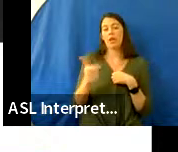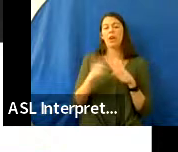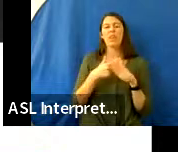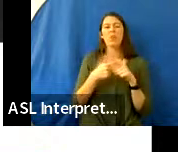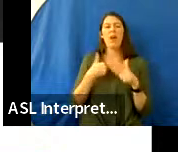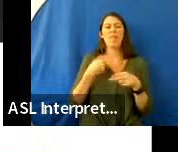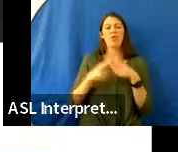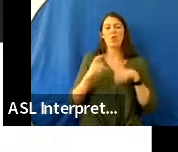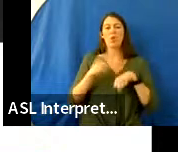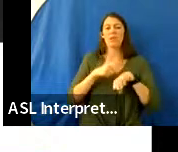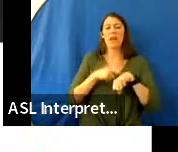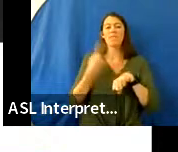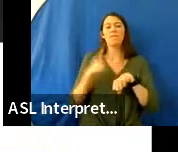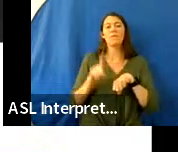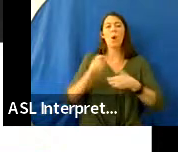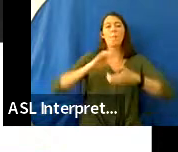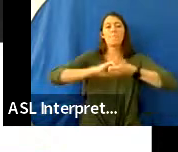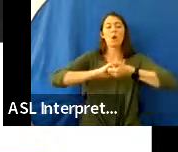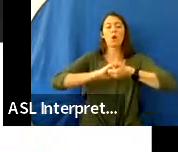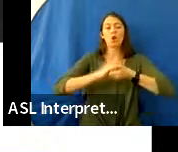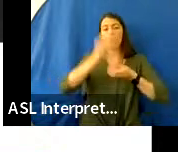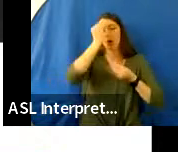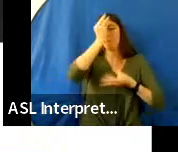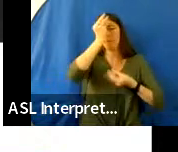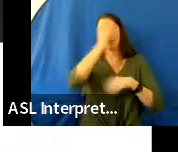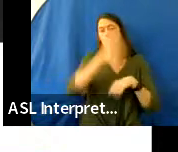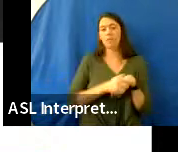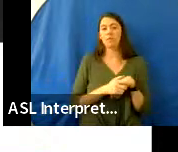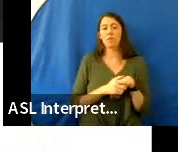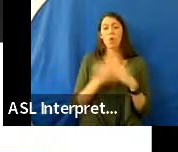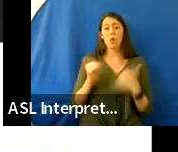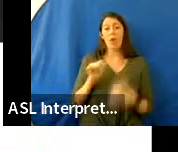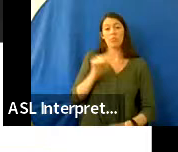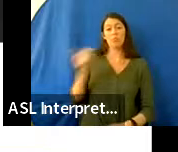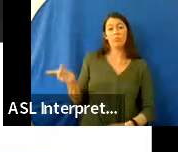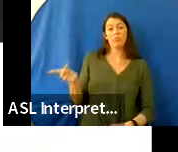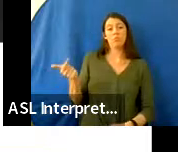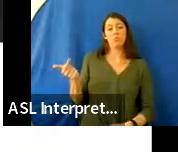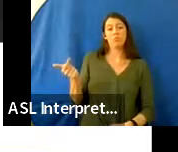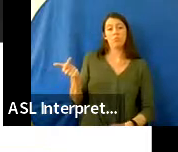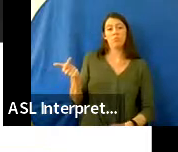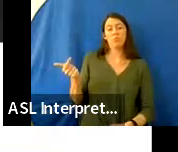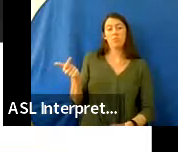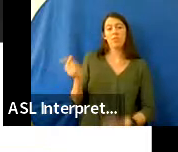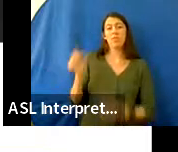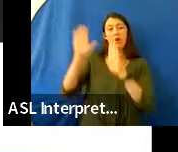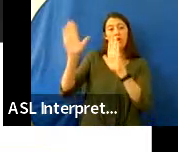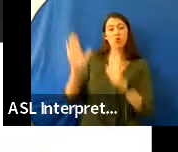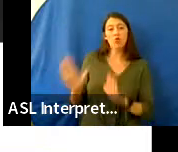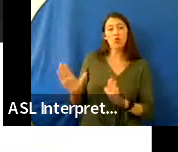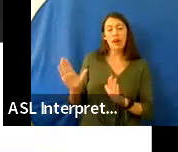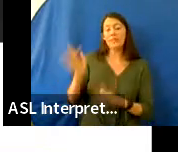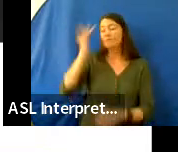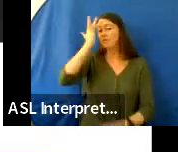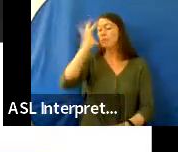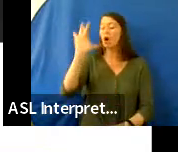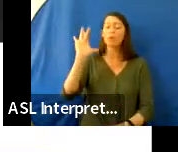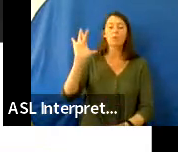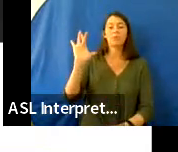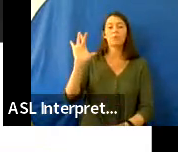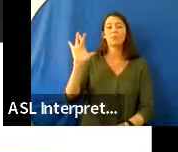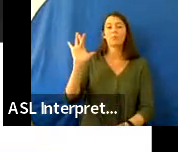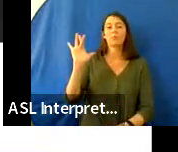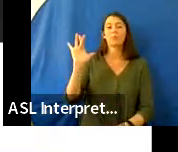for some partner updates. So with that, I'm going to turn it over to the fearless, the great, the smart, the wonderful